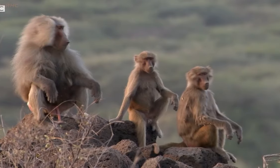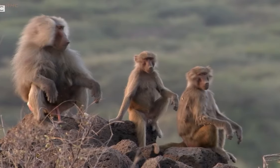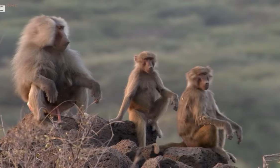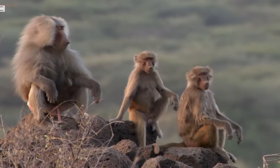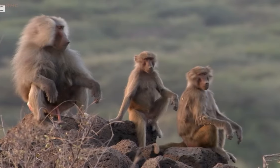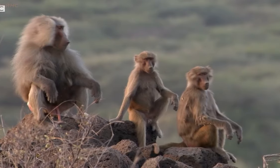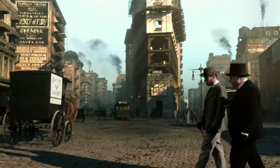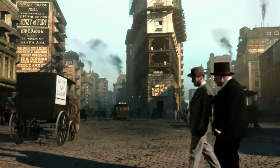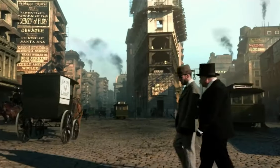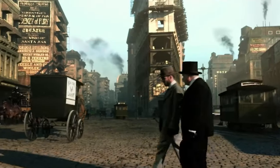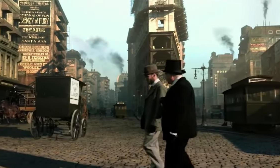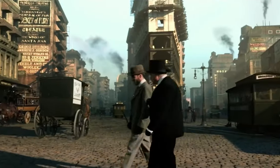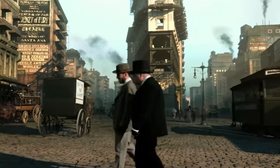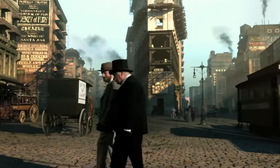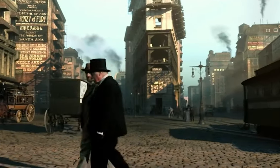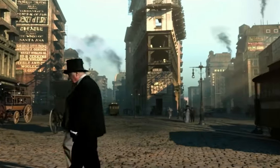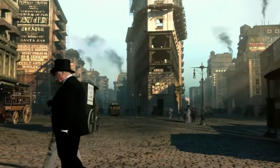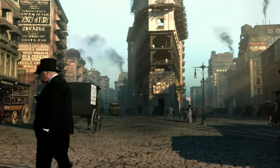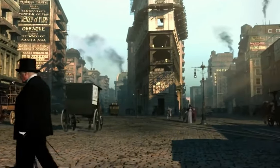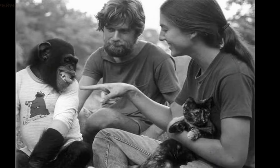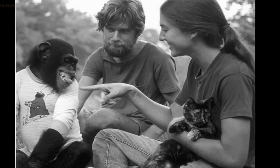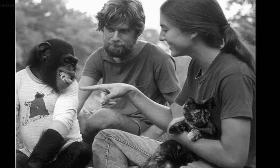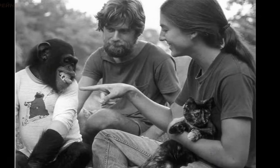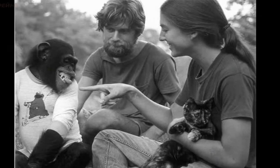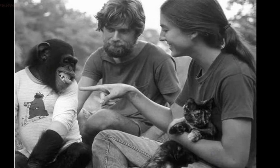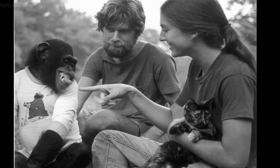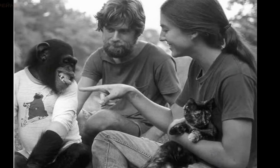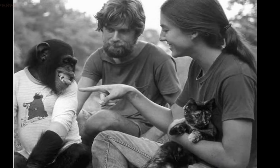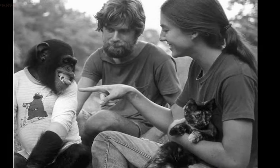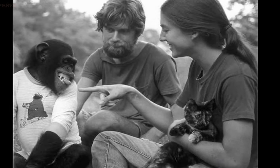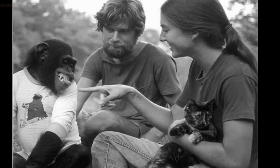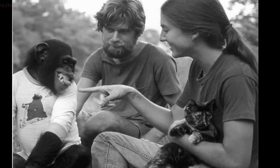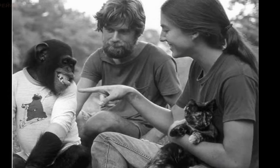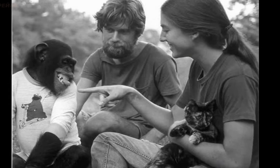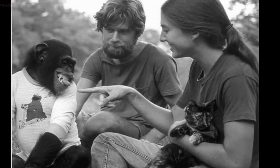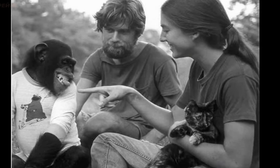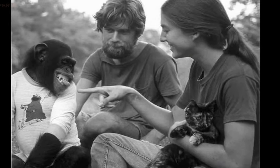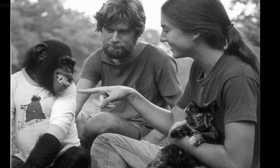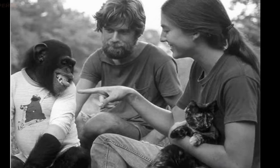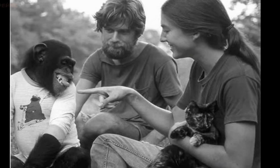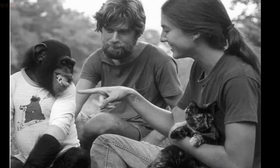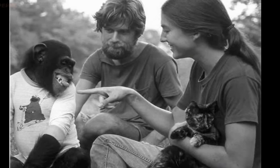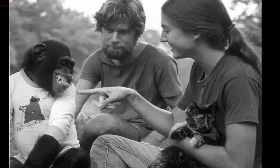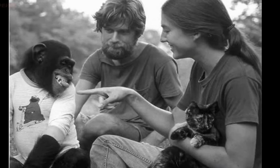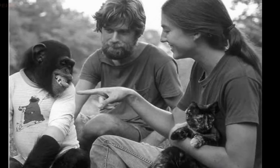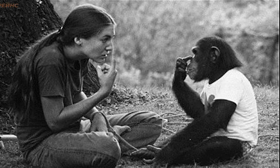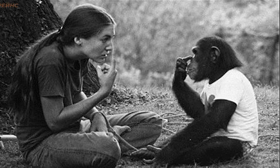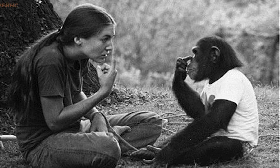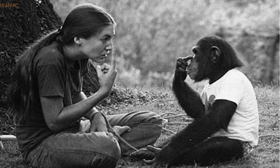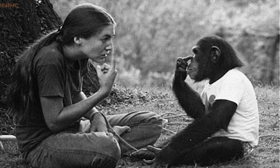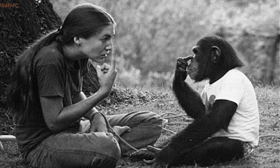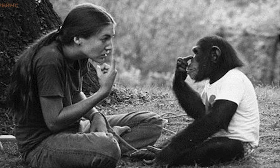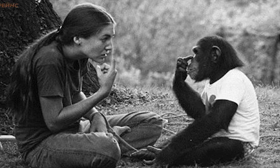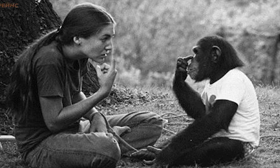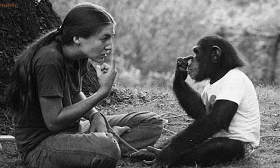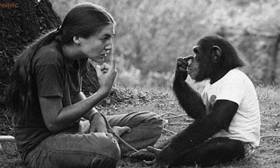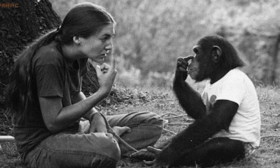another experiment that demonstrated the ability of primates to self-reflect. This experiment began in the late 1960s with Alan